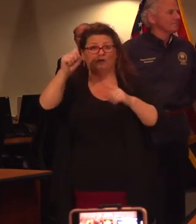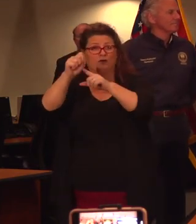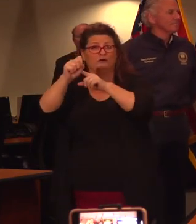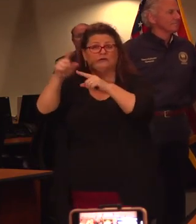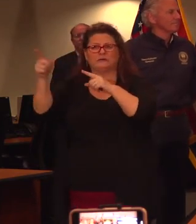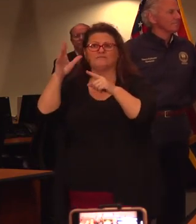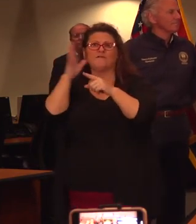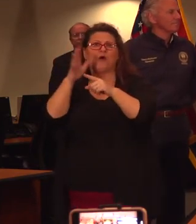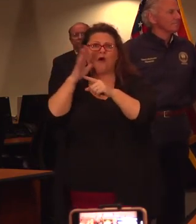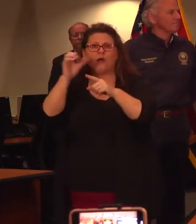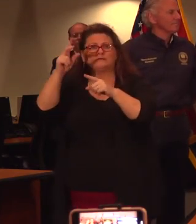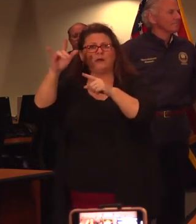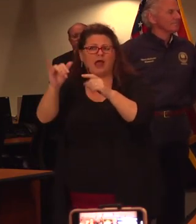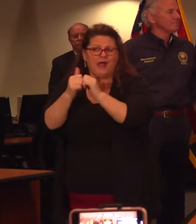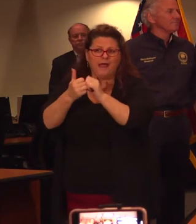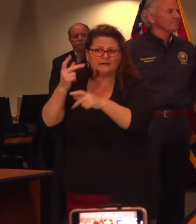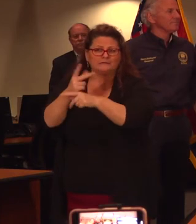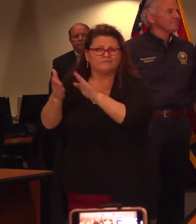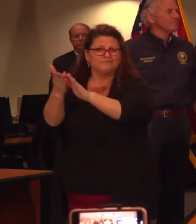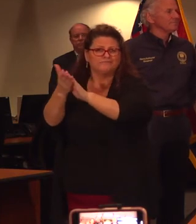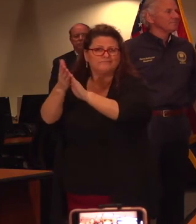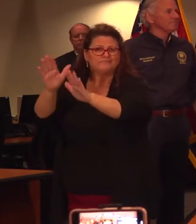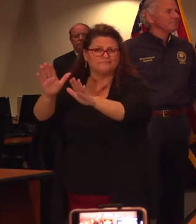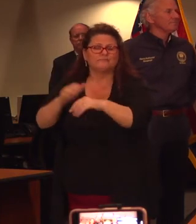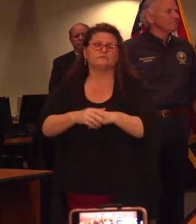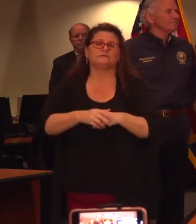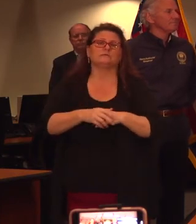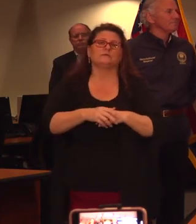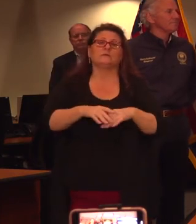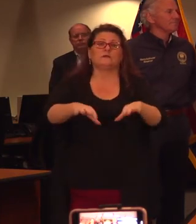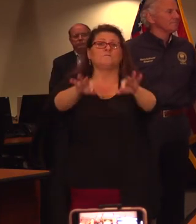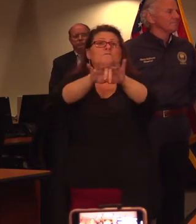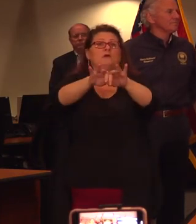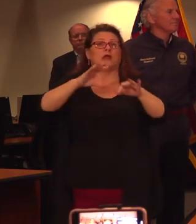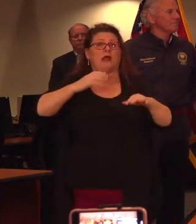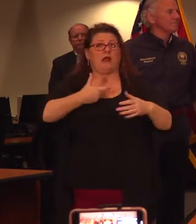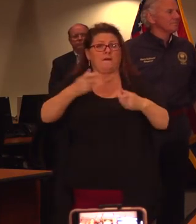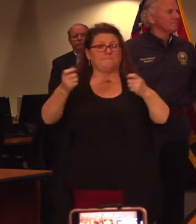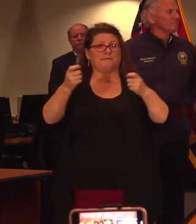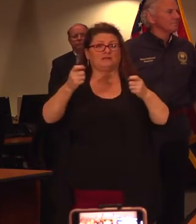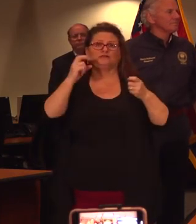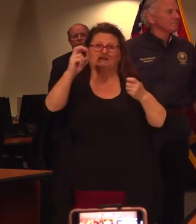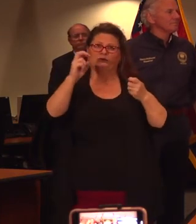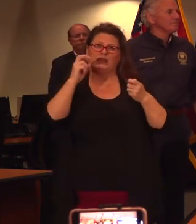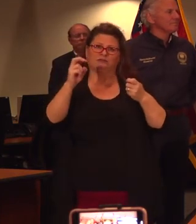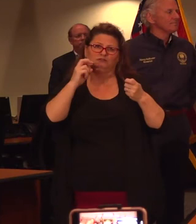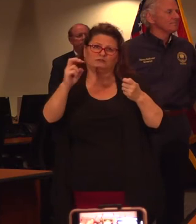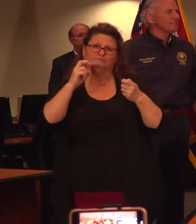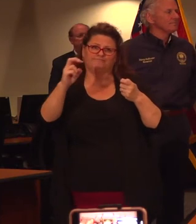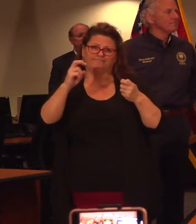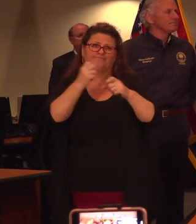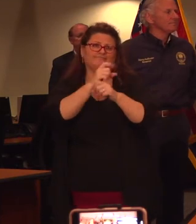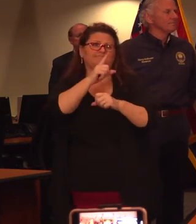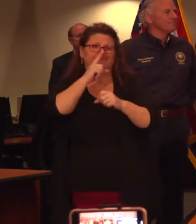how we maintain that. And more importantly, than for all of these, and how we manage our logistics and transportation system in the state to